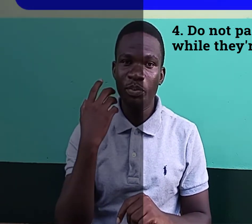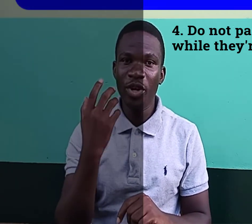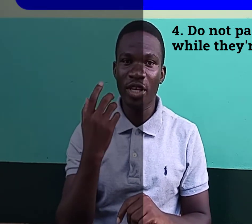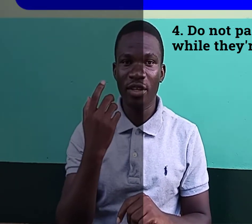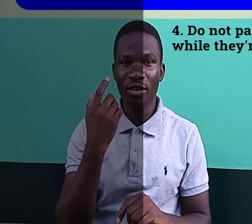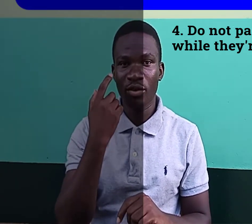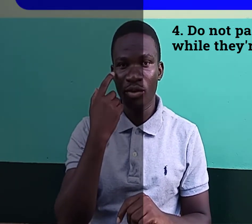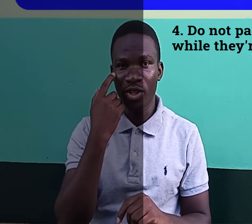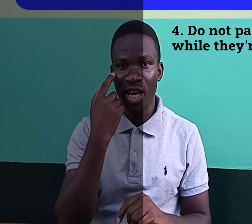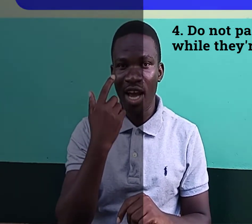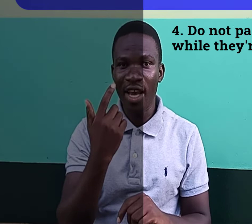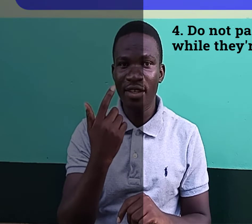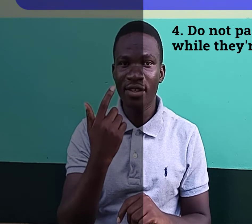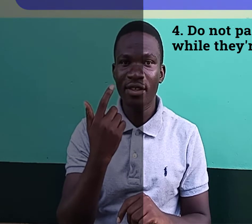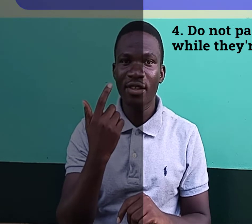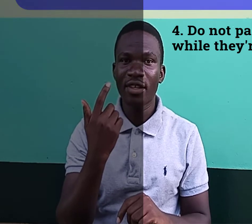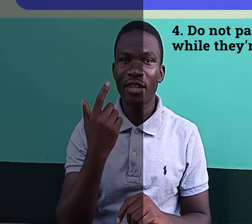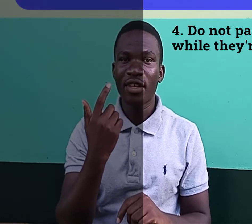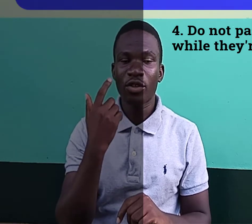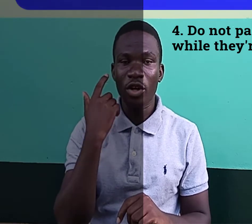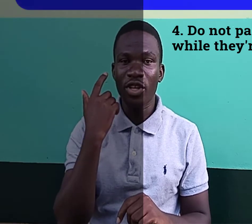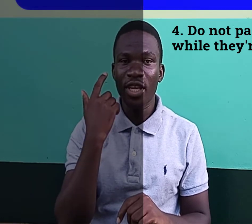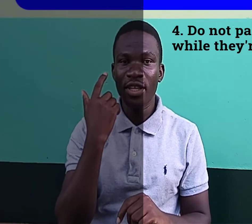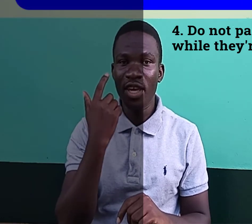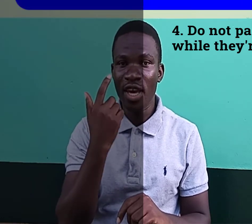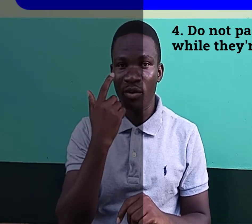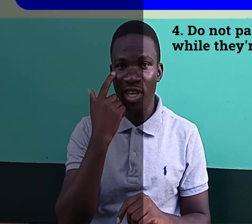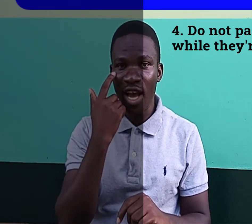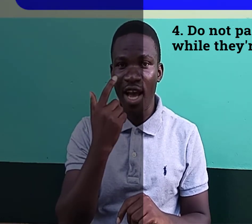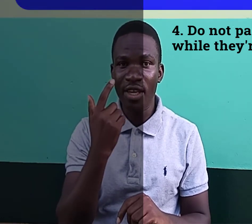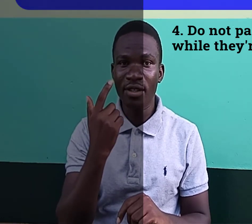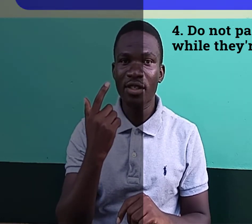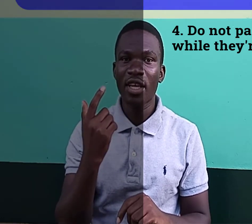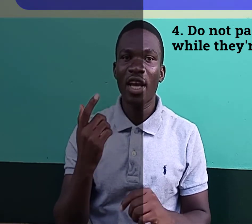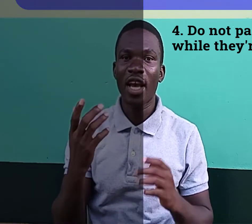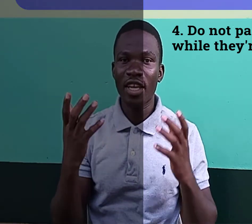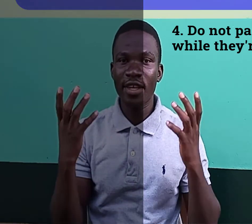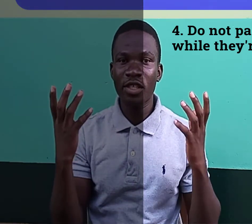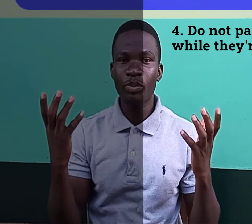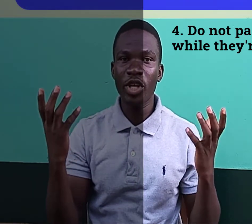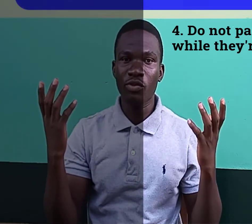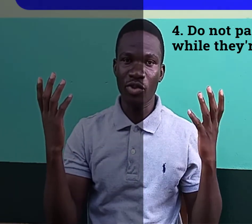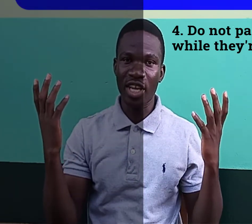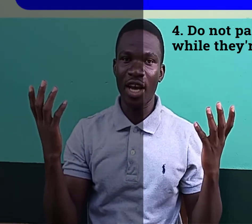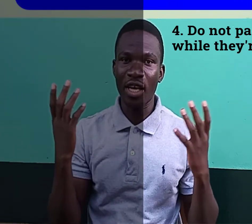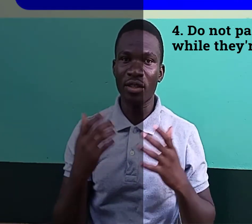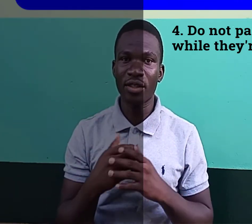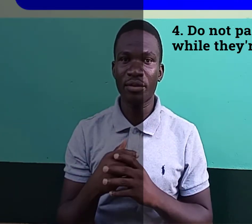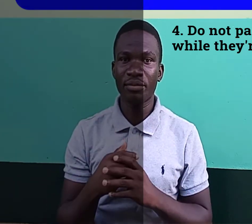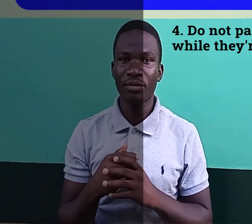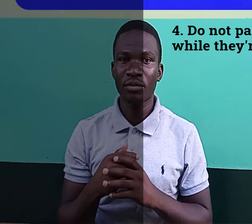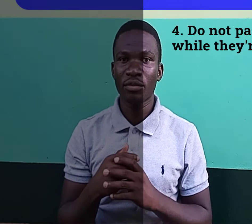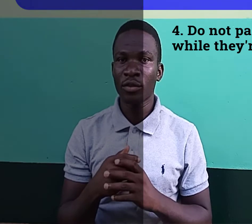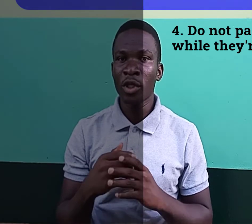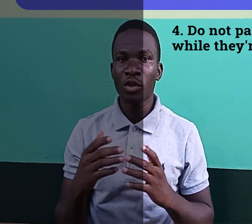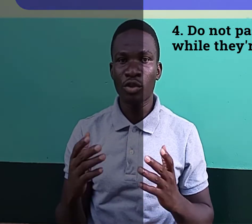speak with their eyes, they hear with their eyes and they speak with their hands.